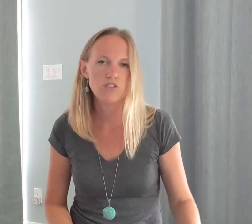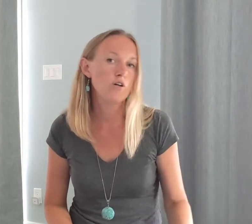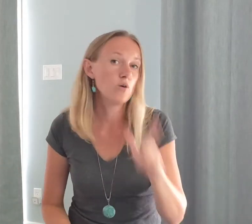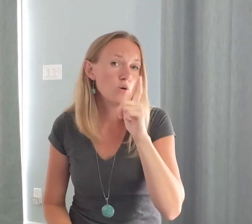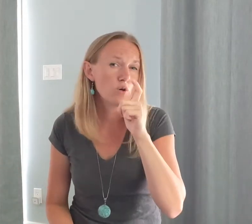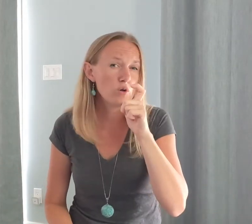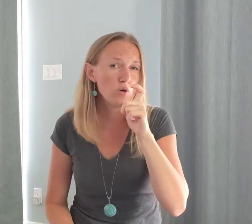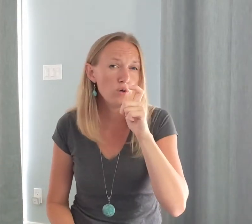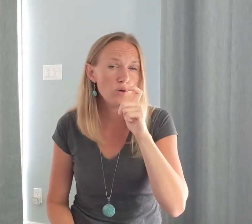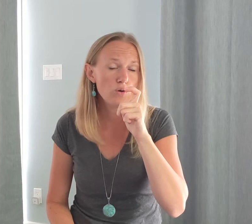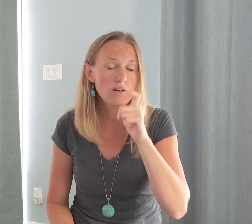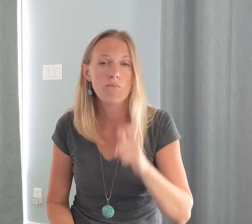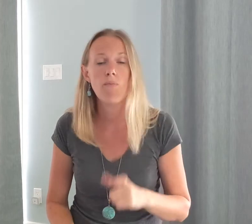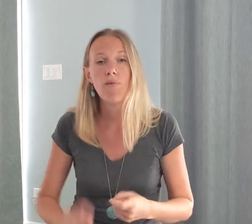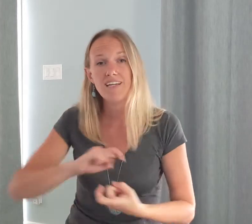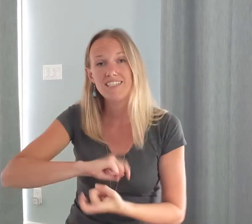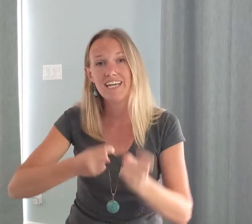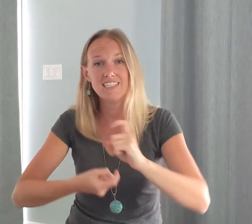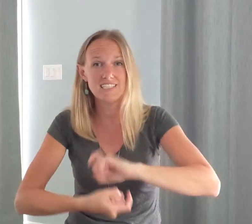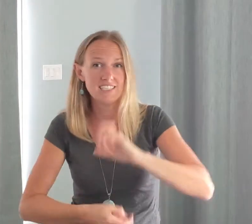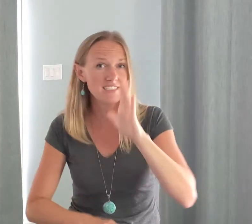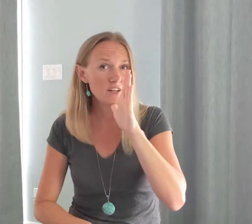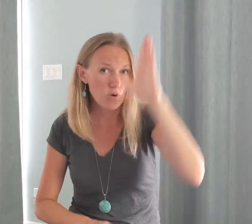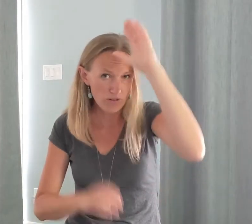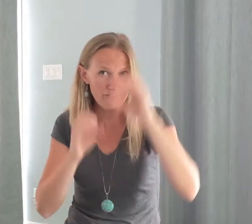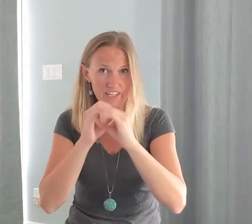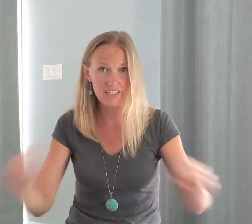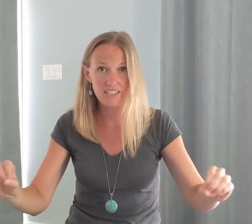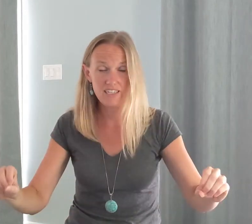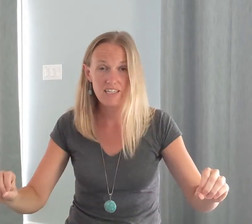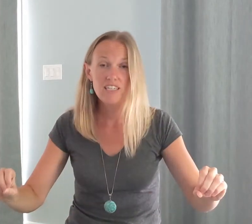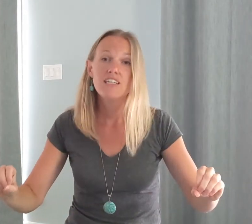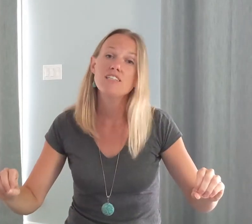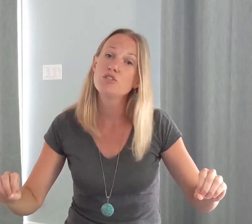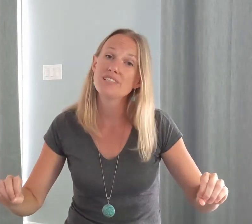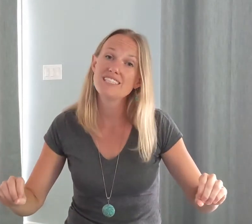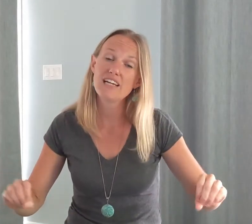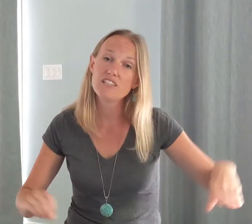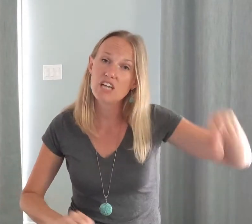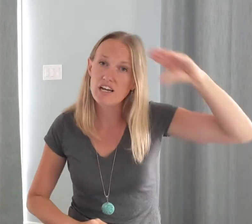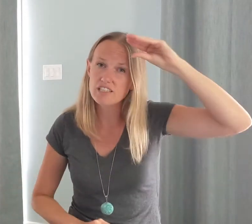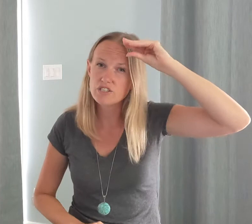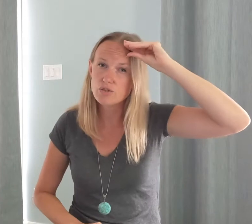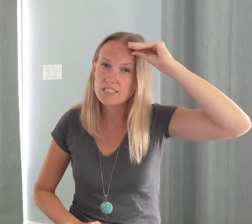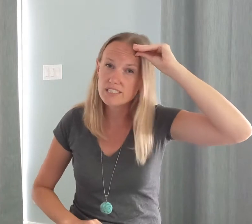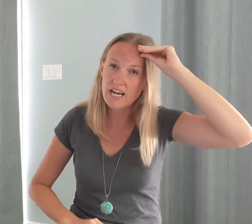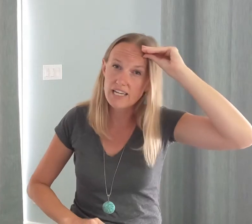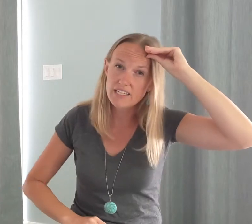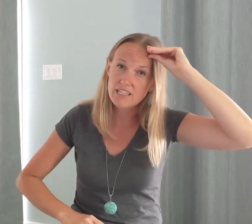So who changes an orphan into a son or daughter? So son,